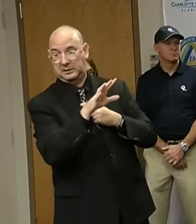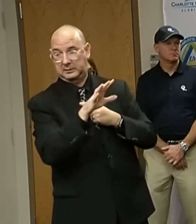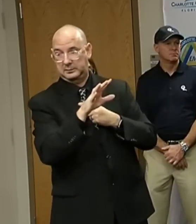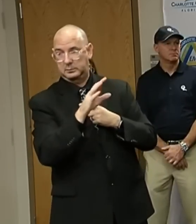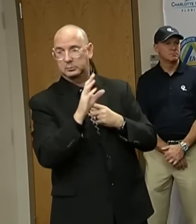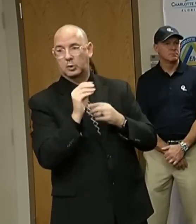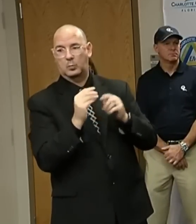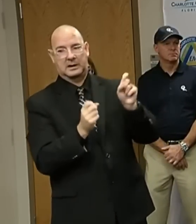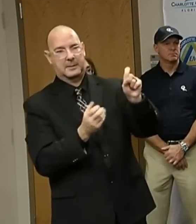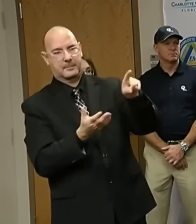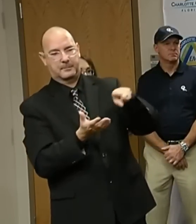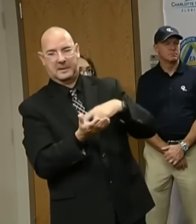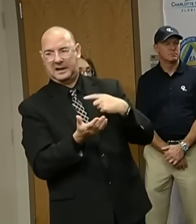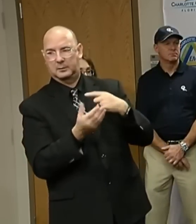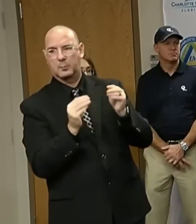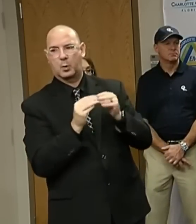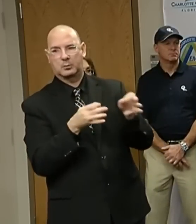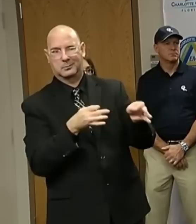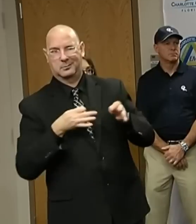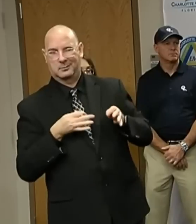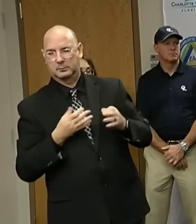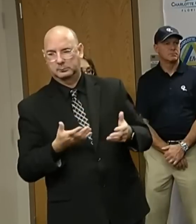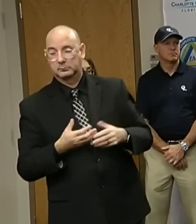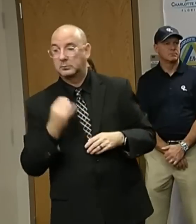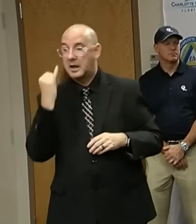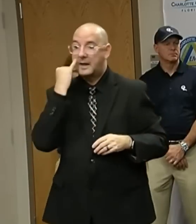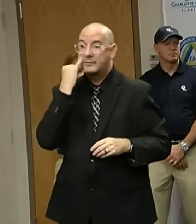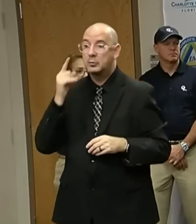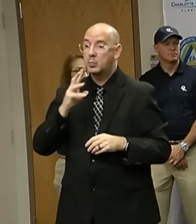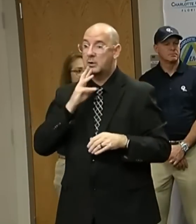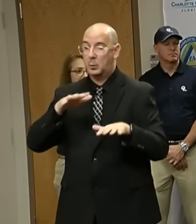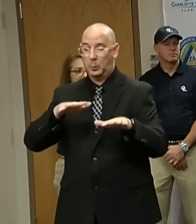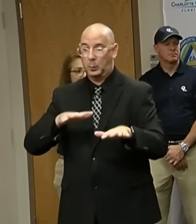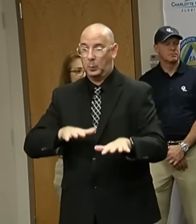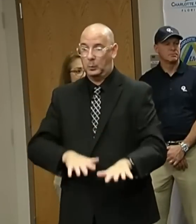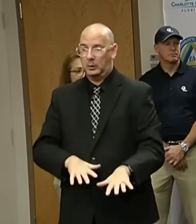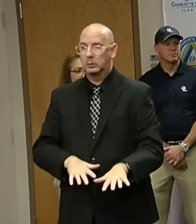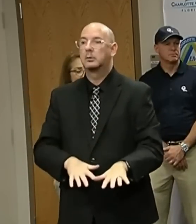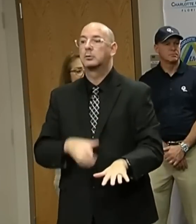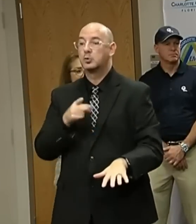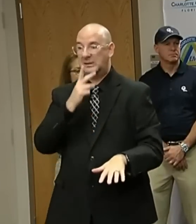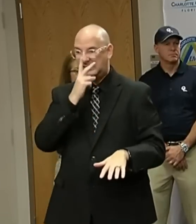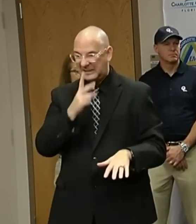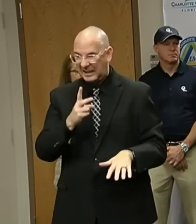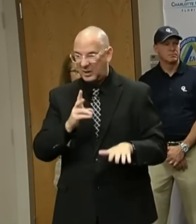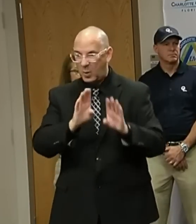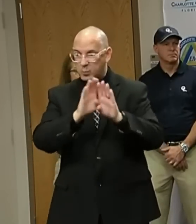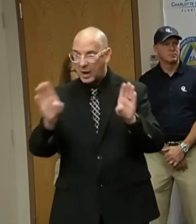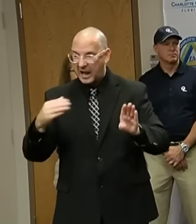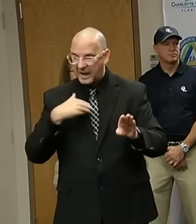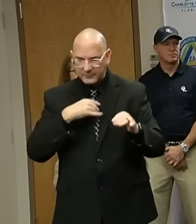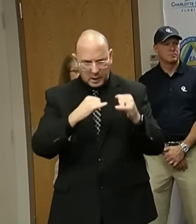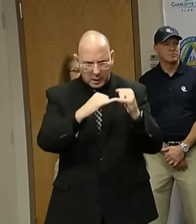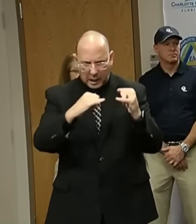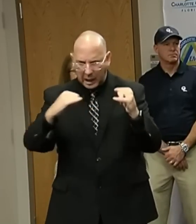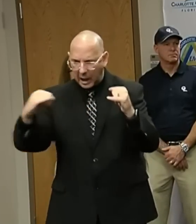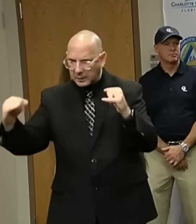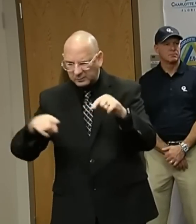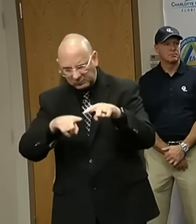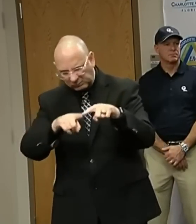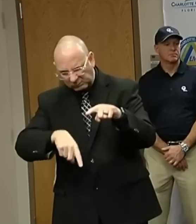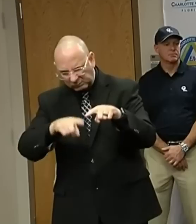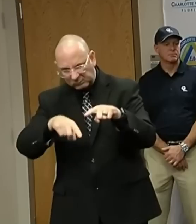if you have 4 feet of water, you took pictures, bring that with you. If the water's gone down but you see where the line was, take pictures and document